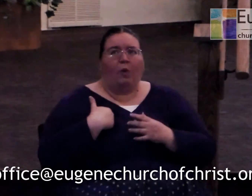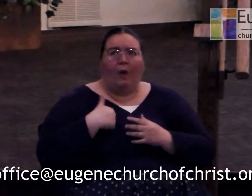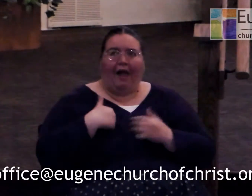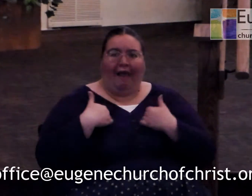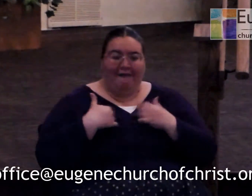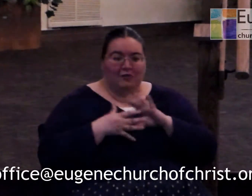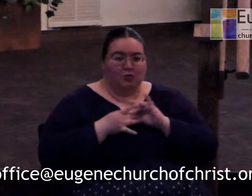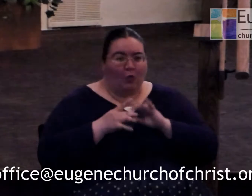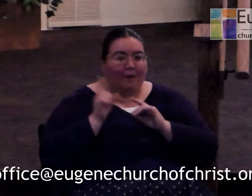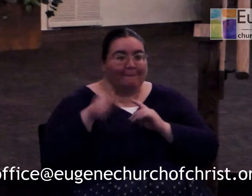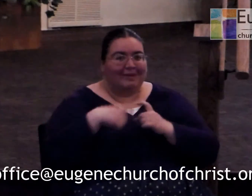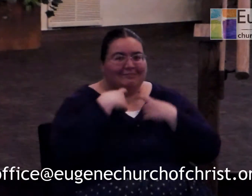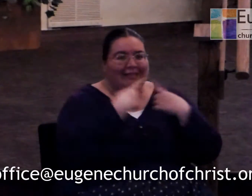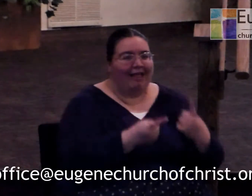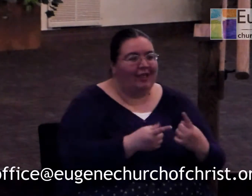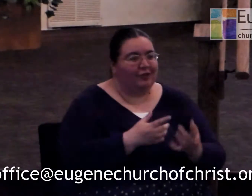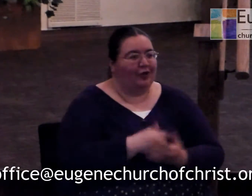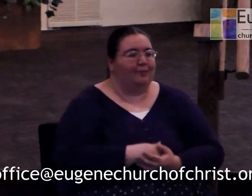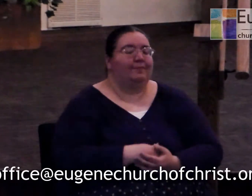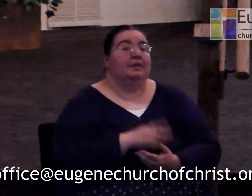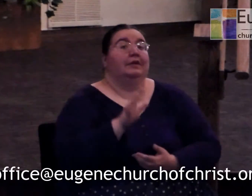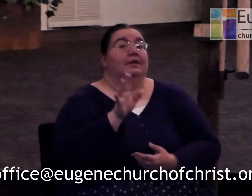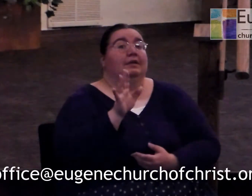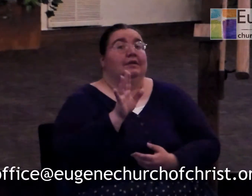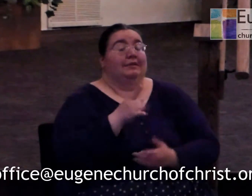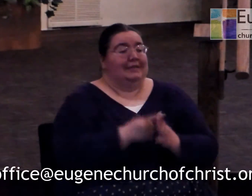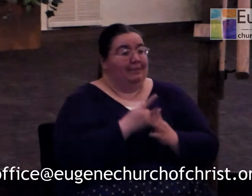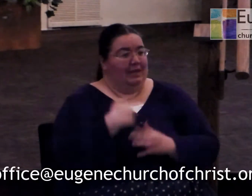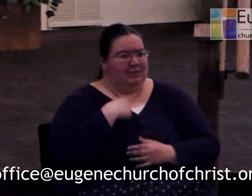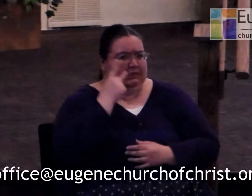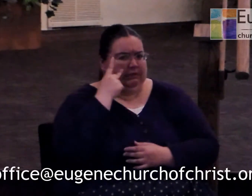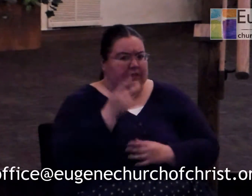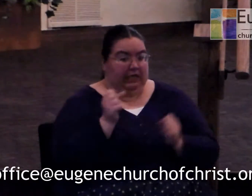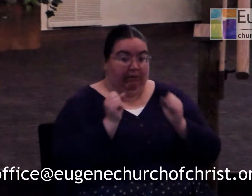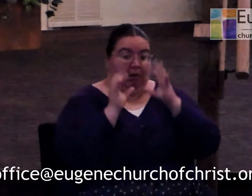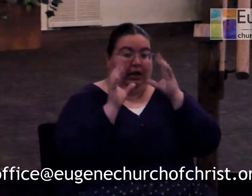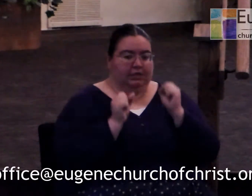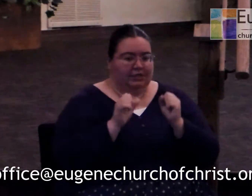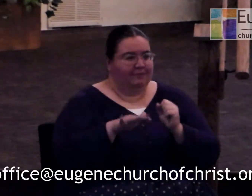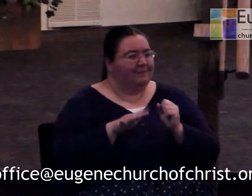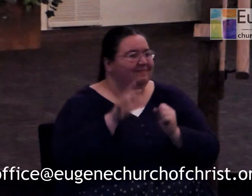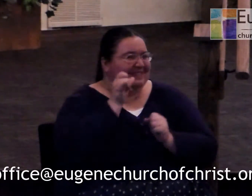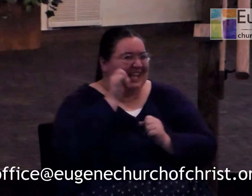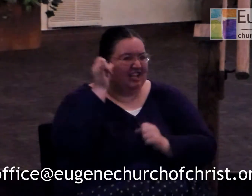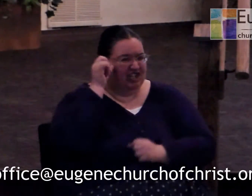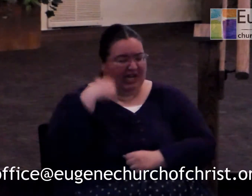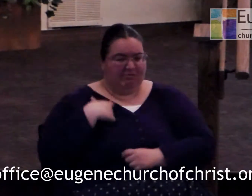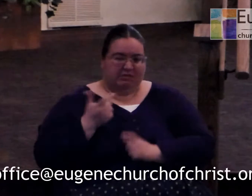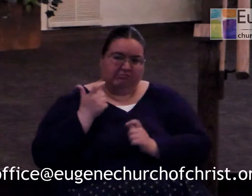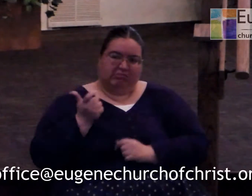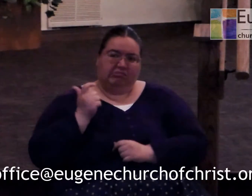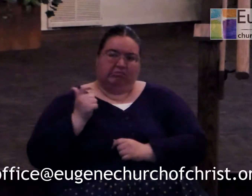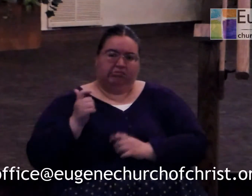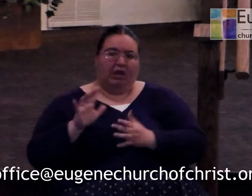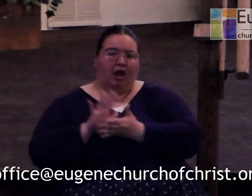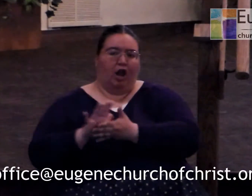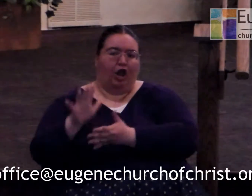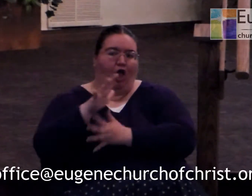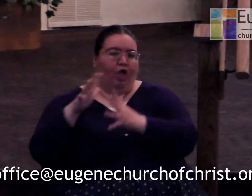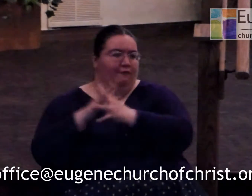I watched way too much college football yesterday. I saw a lot of amazing plays, and if you were a football person and we start talking about football, we probably would have